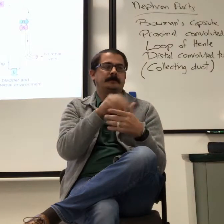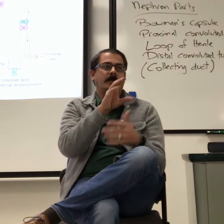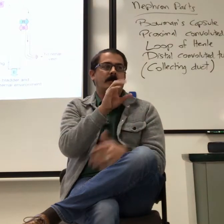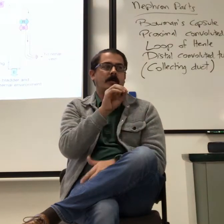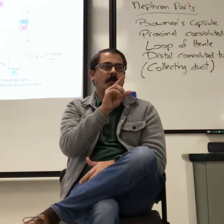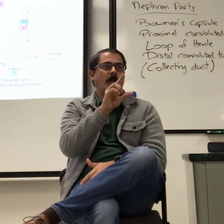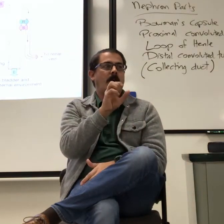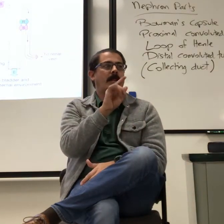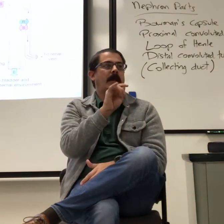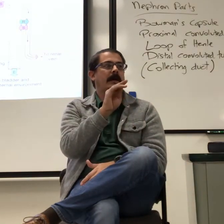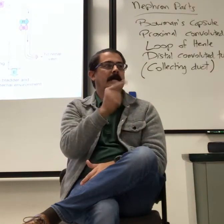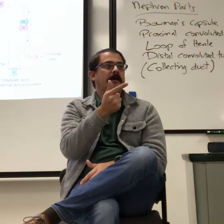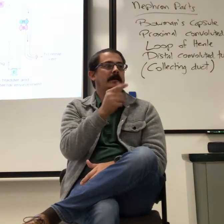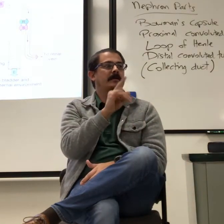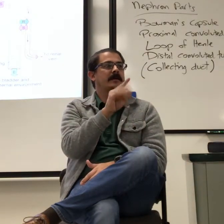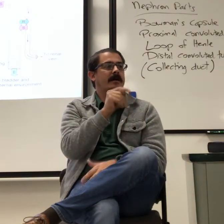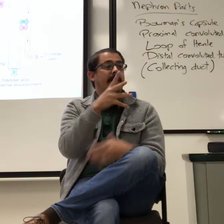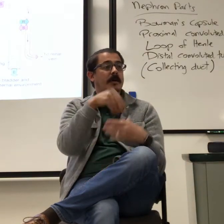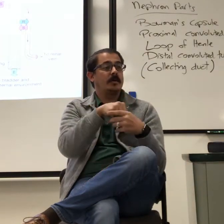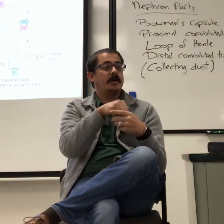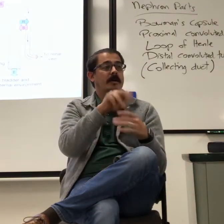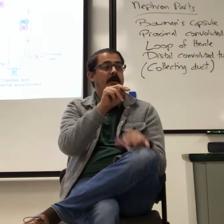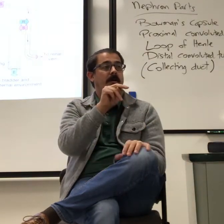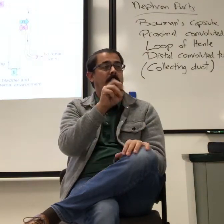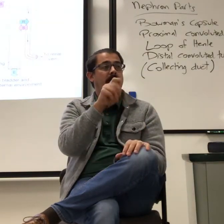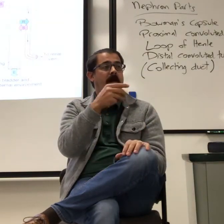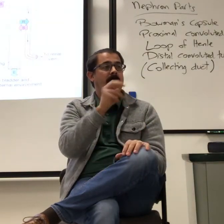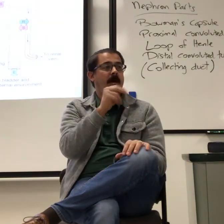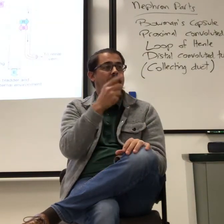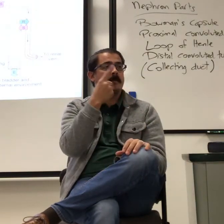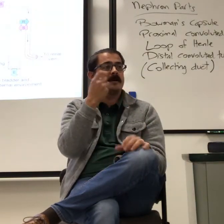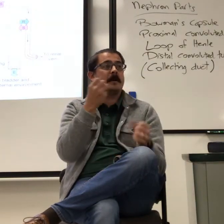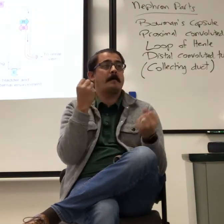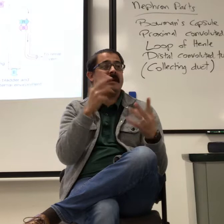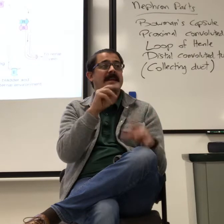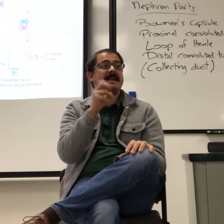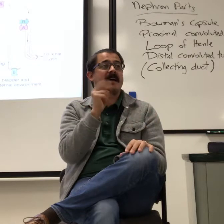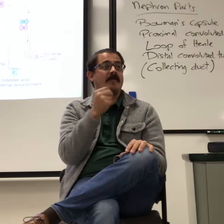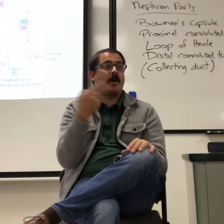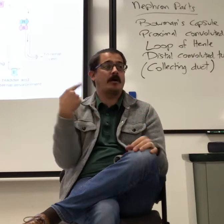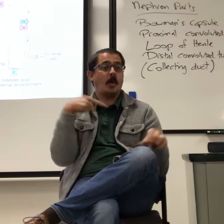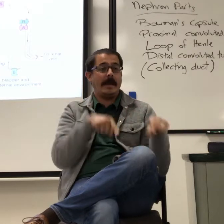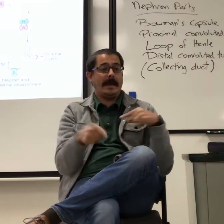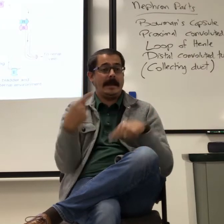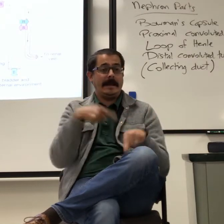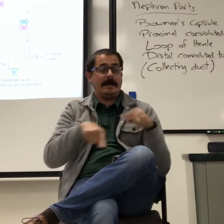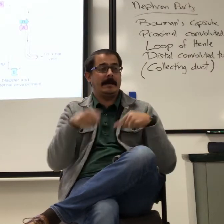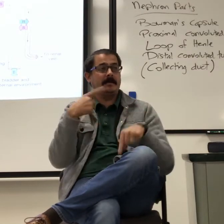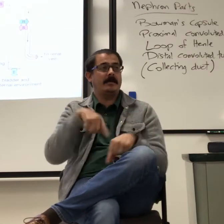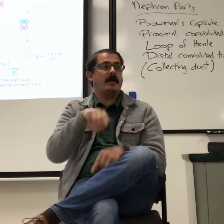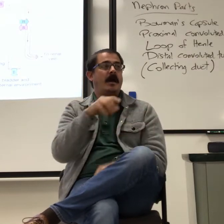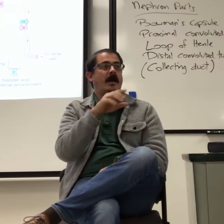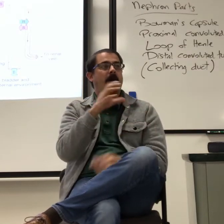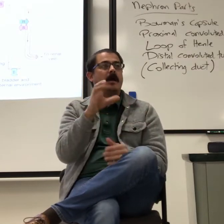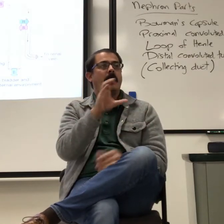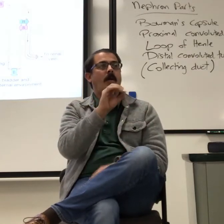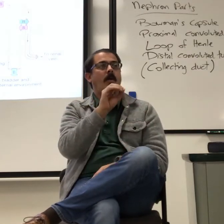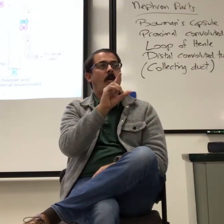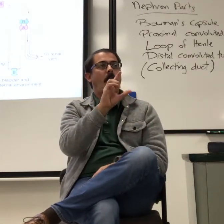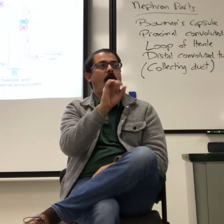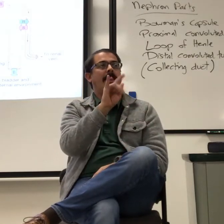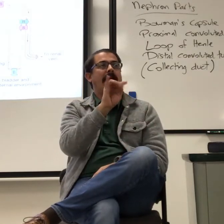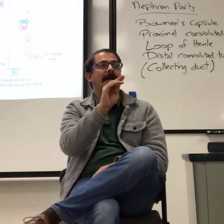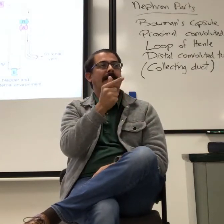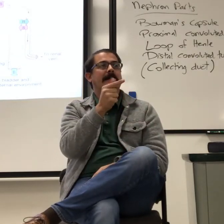as part of the nephron because many dump into it, but I'll just kind of list it there as part of it in